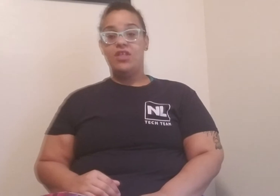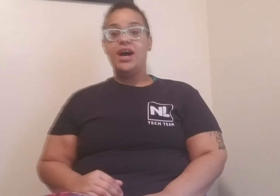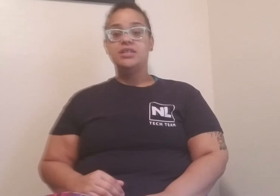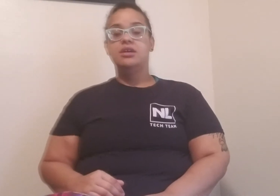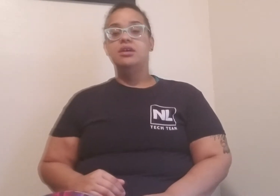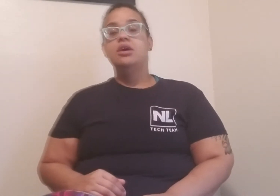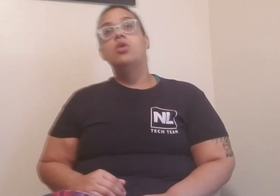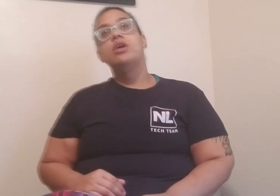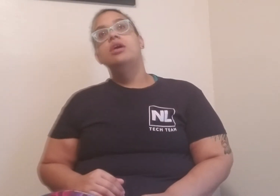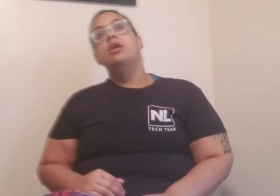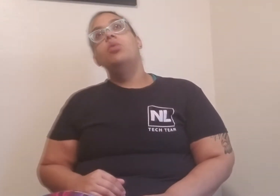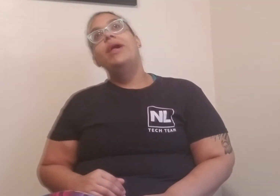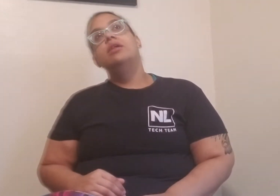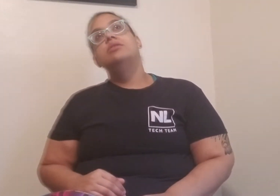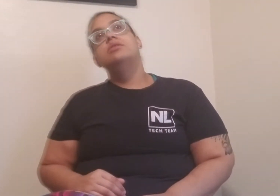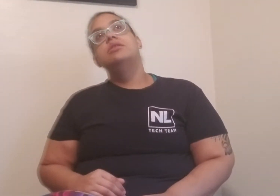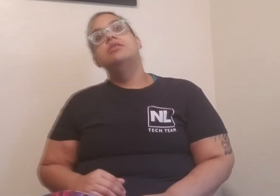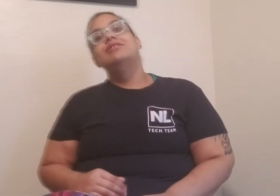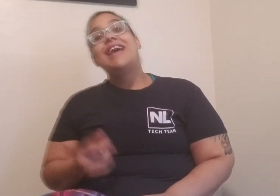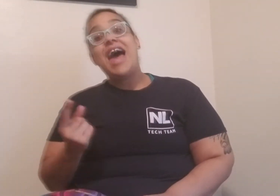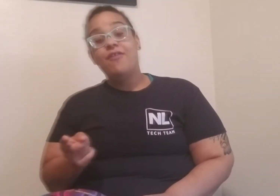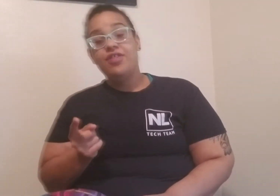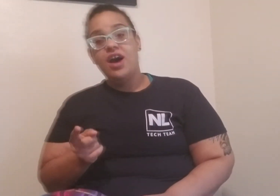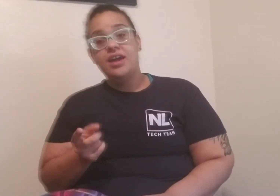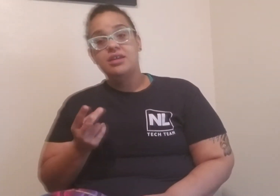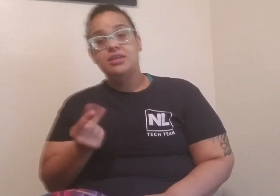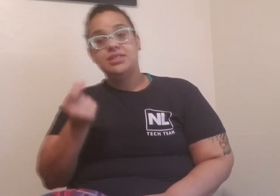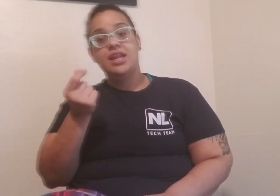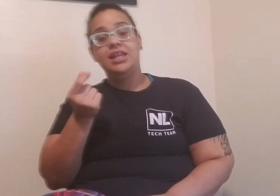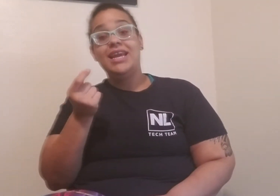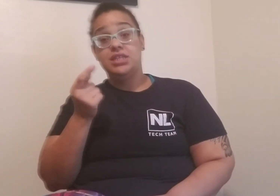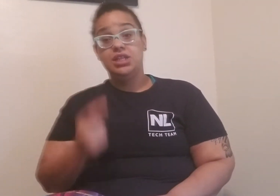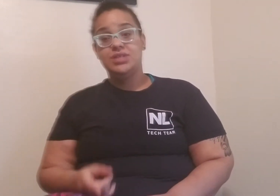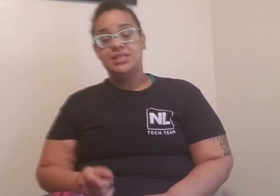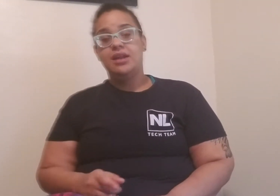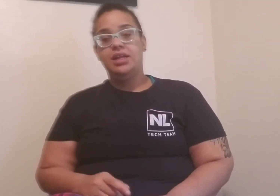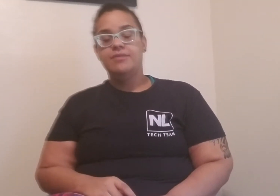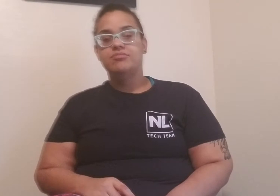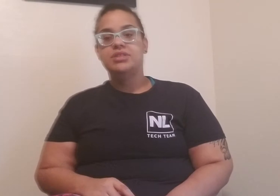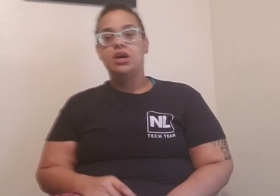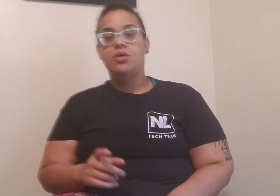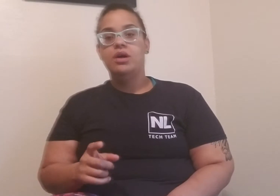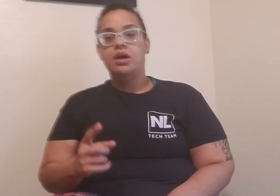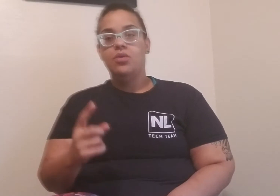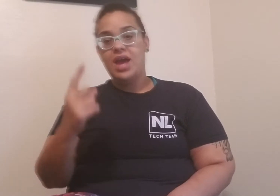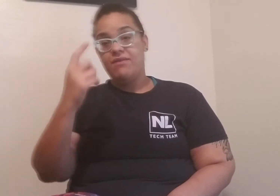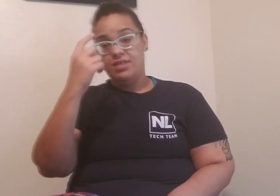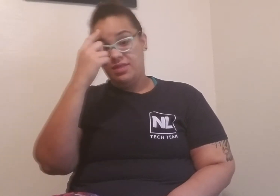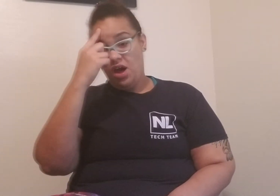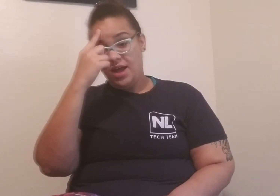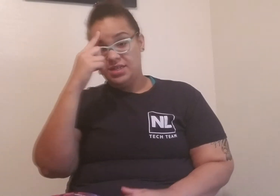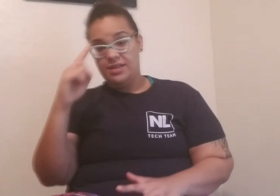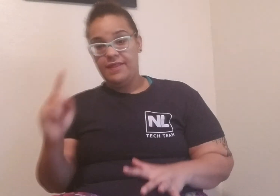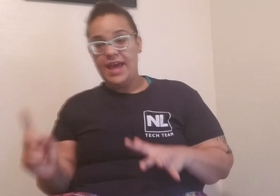thought, or, well, to have a thought suddenly and to lose it suddenly. So we have a thought that